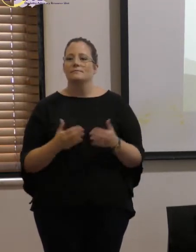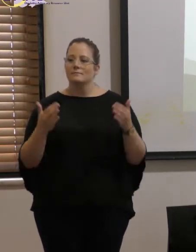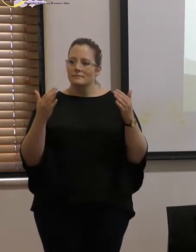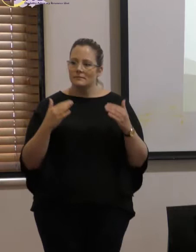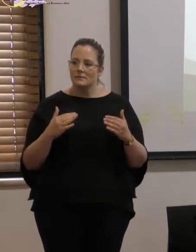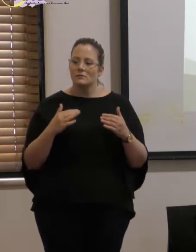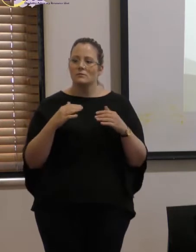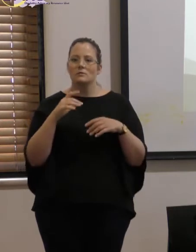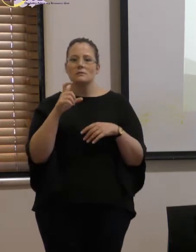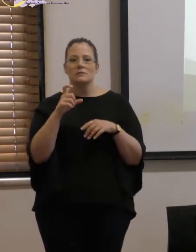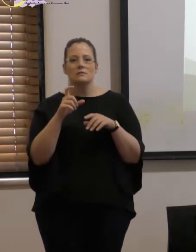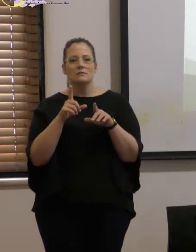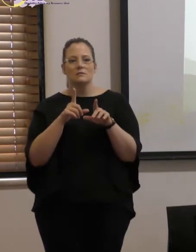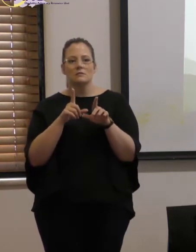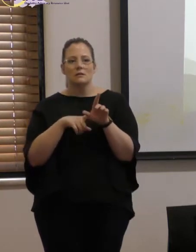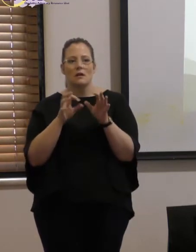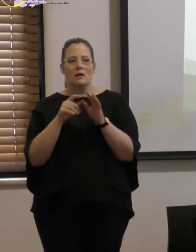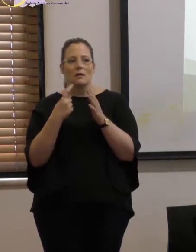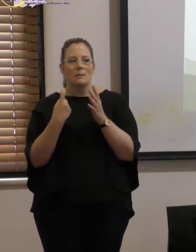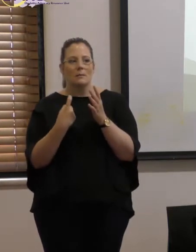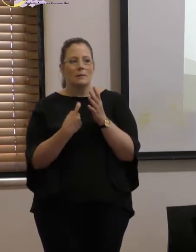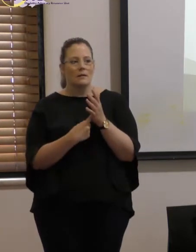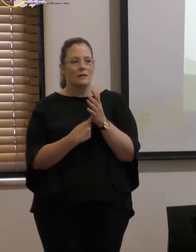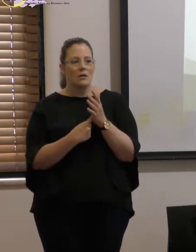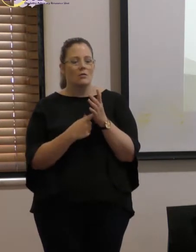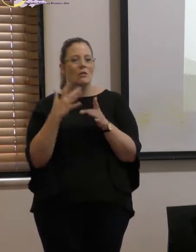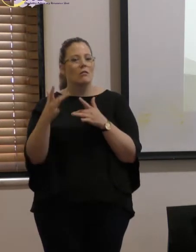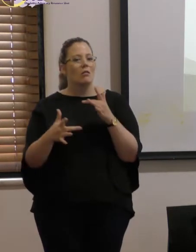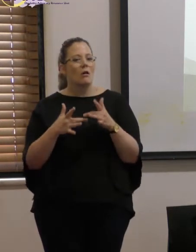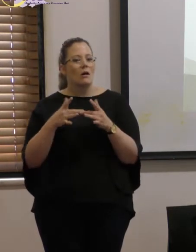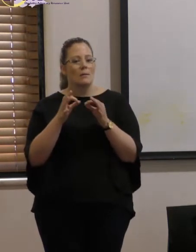Oh, sorry, I didn't put them up. Apologies.